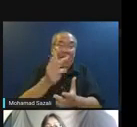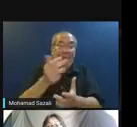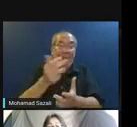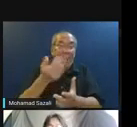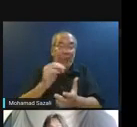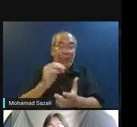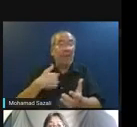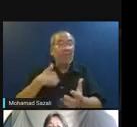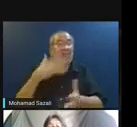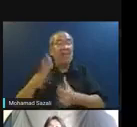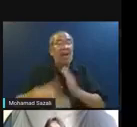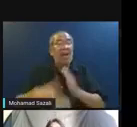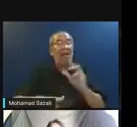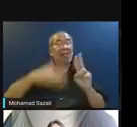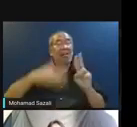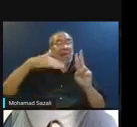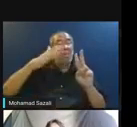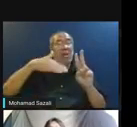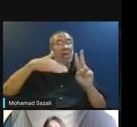is getting married.